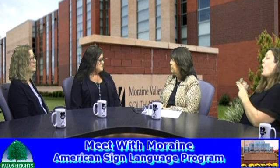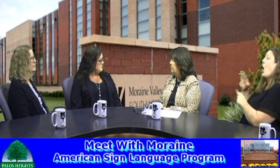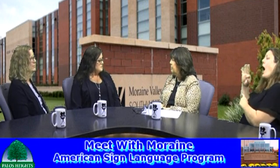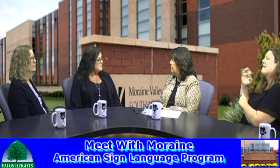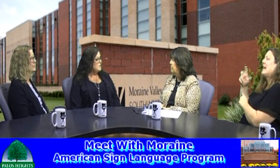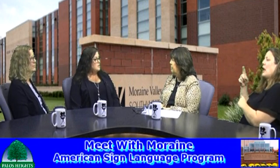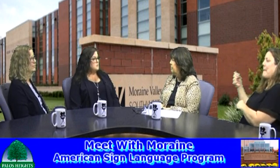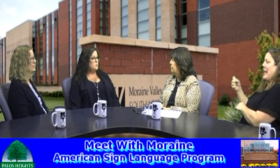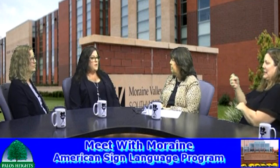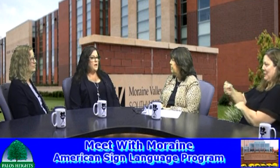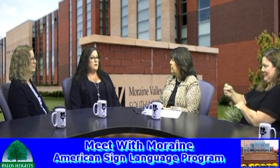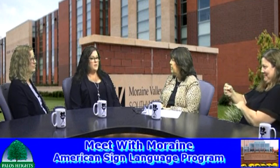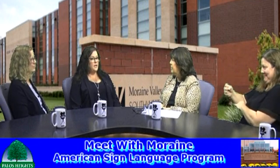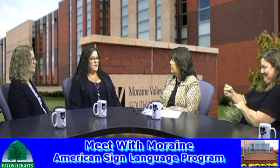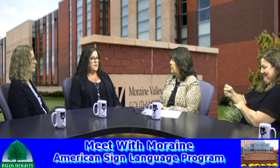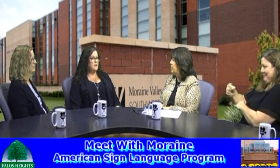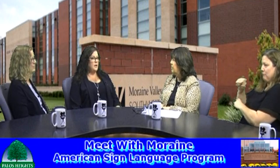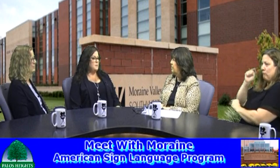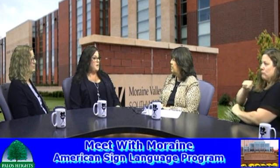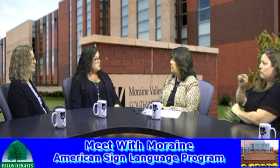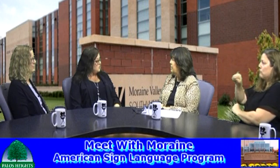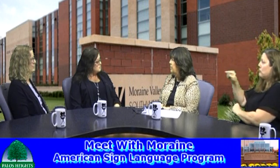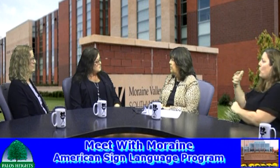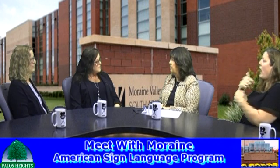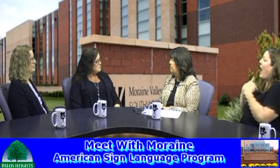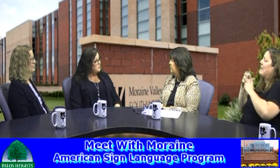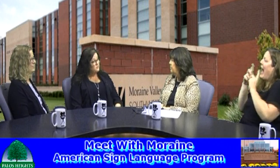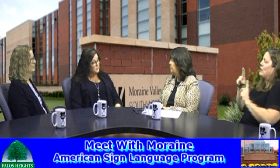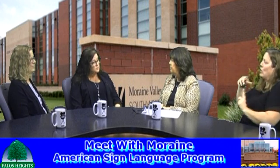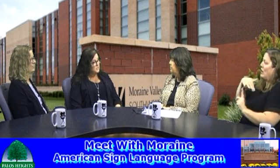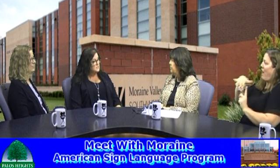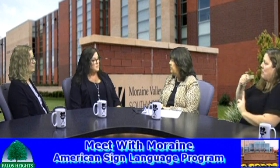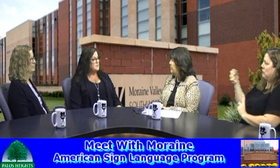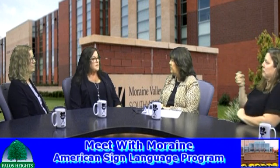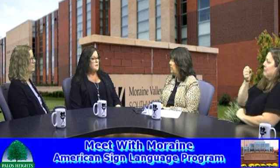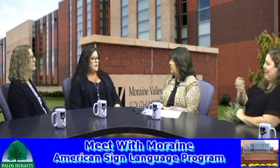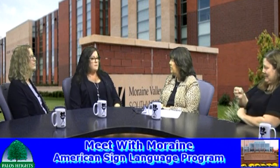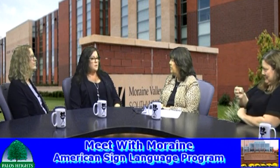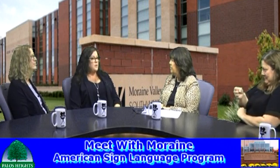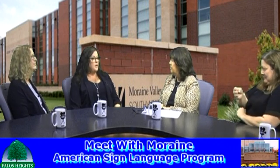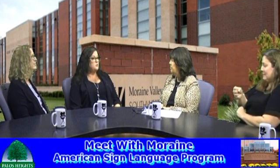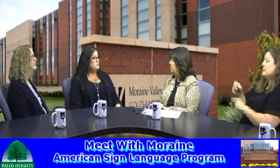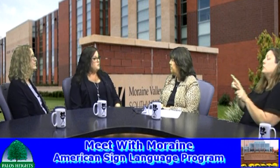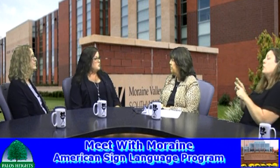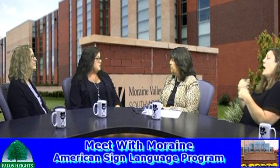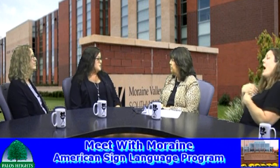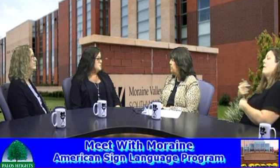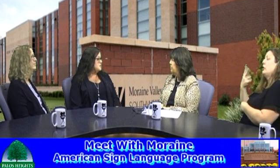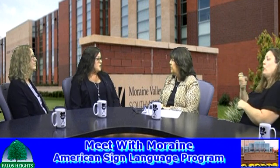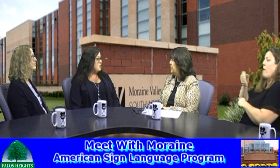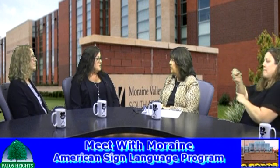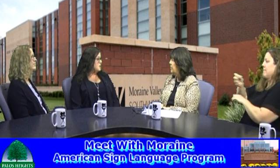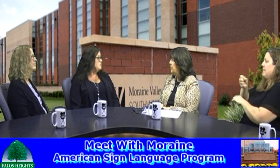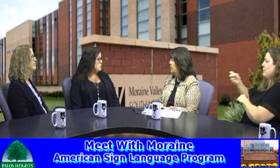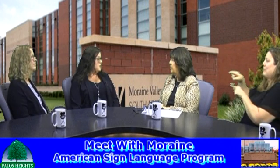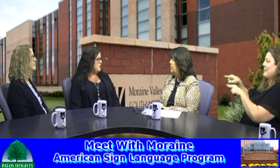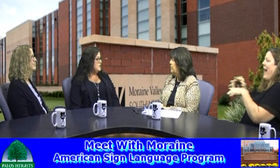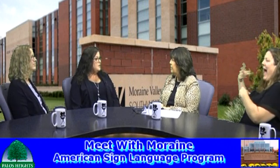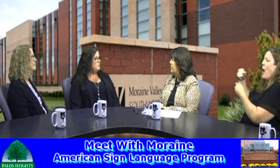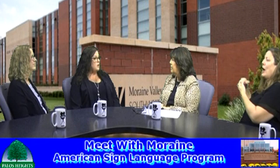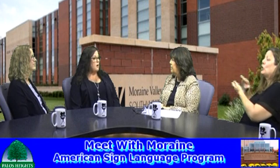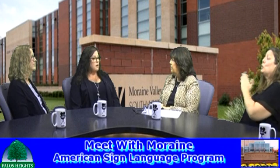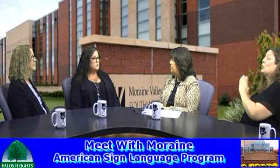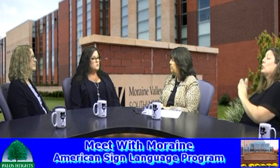field placements. So we have a educational setting field placement, and then we have 2 field placements that are in the